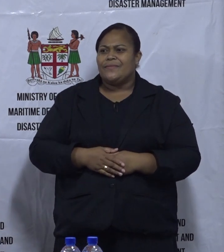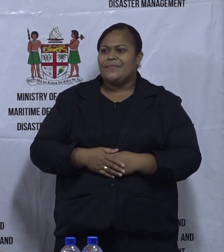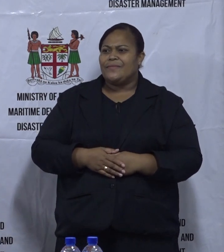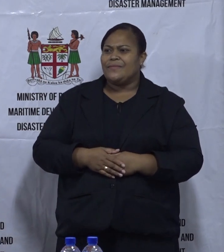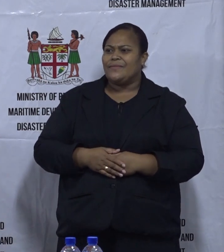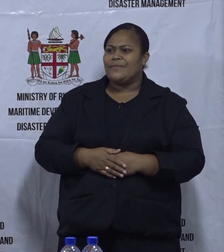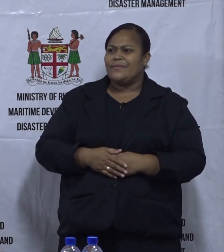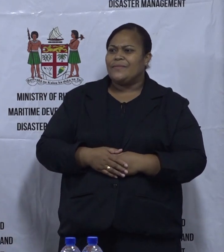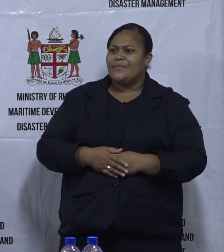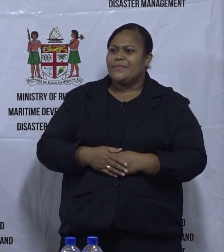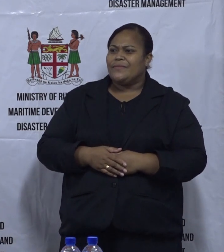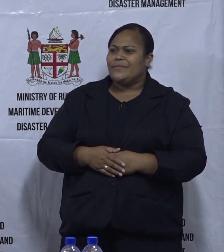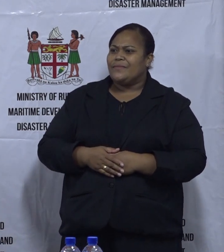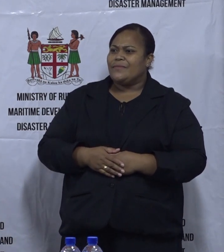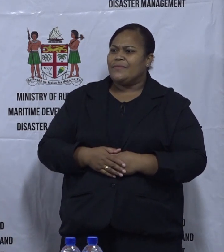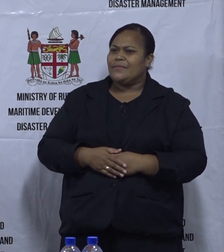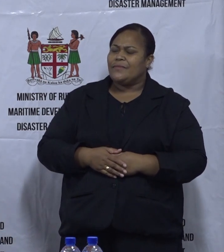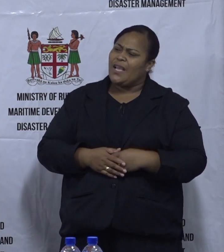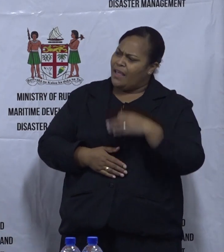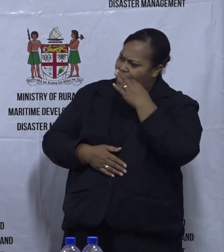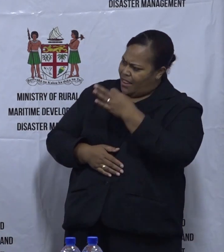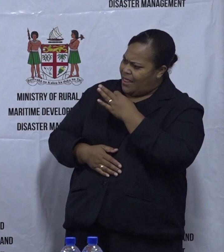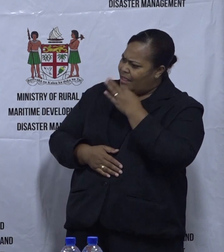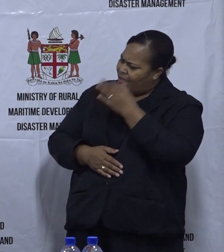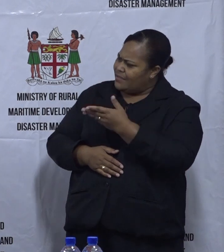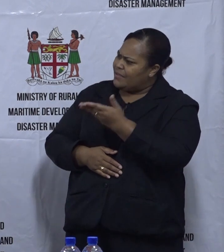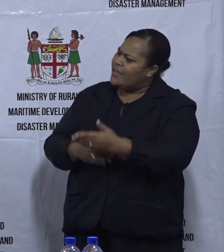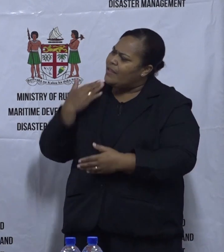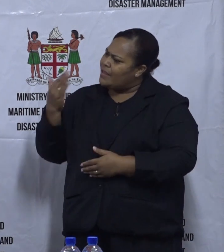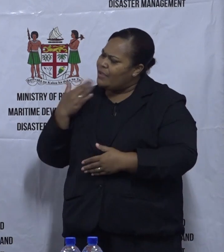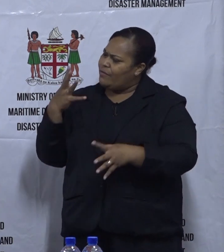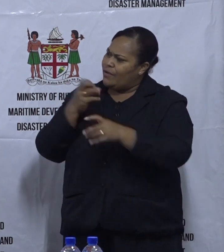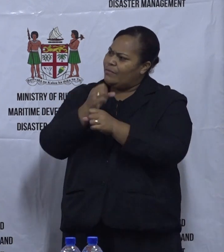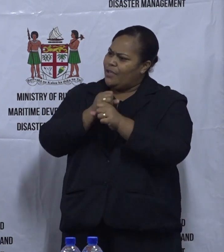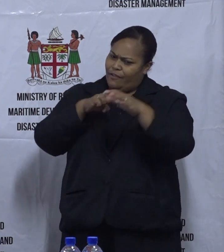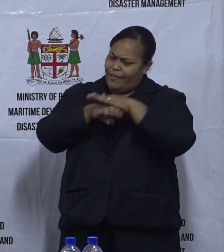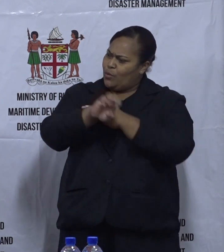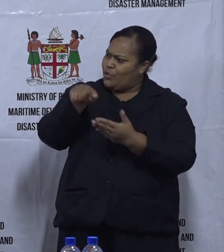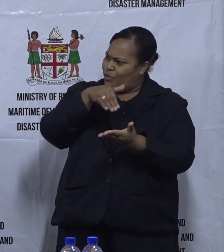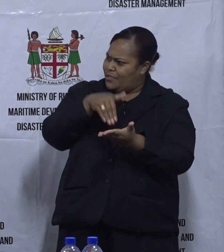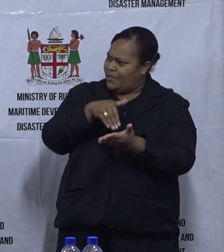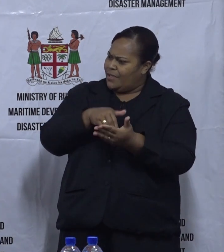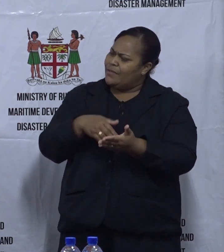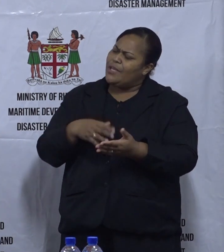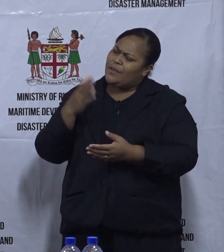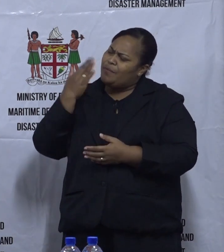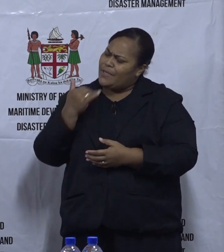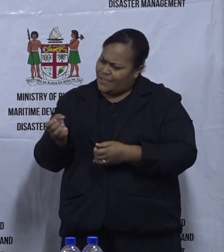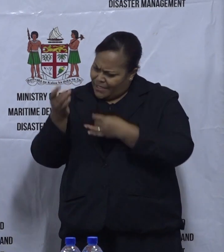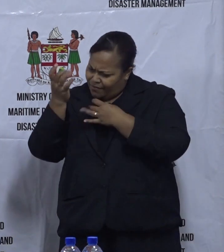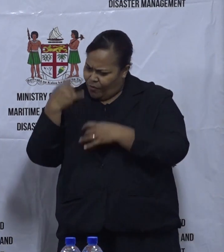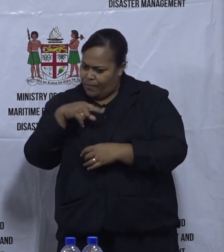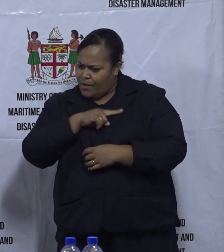Minister, thank you very much for your update on the evacuation centers. Can you tell us more specifically about the COVID